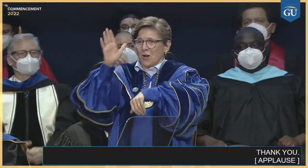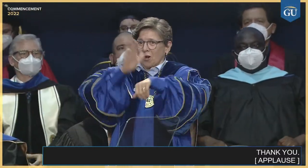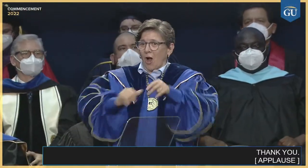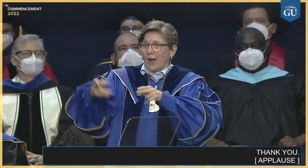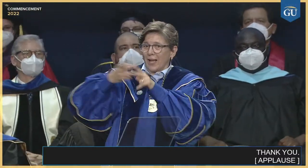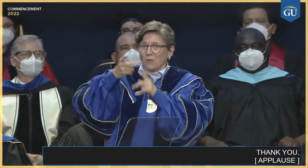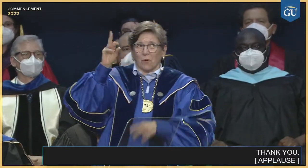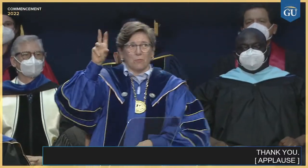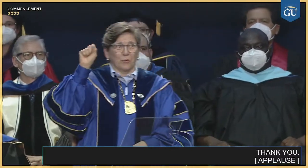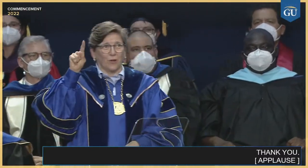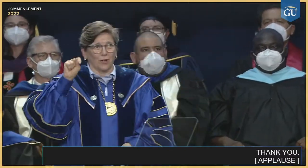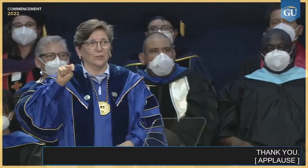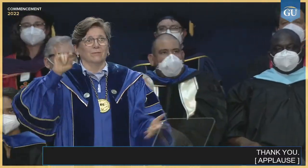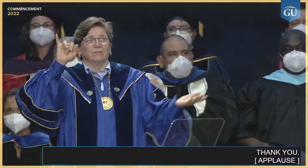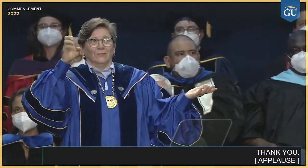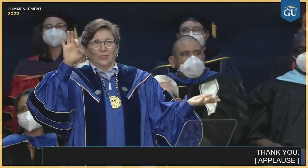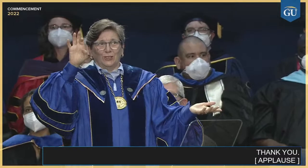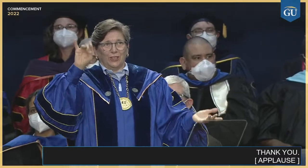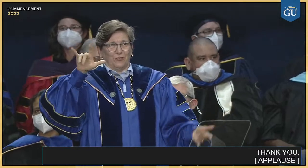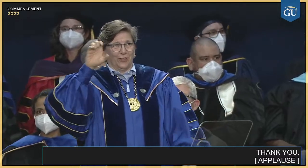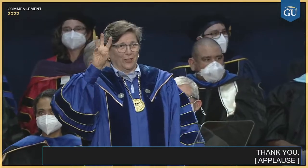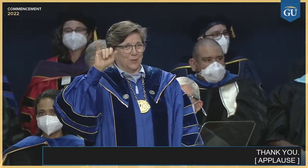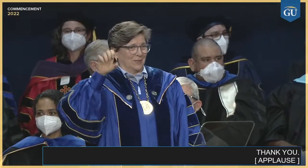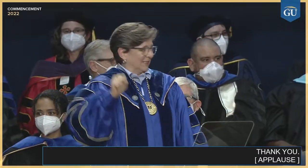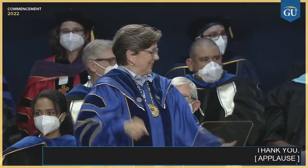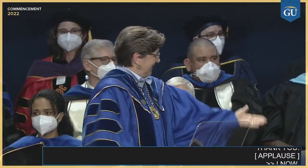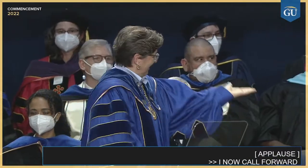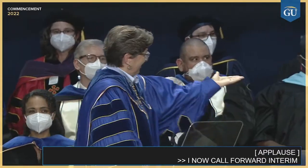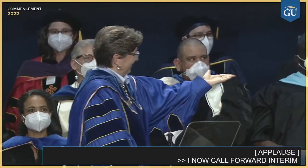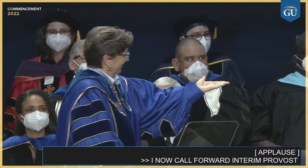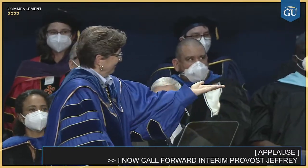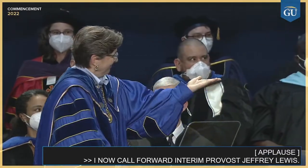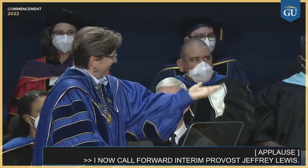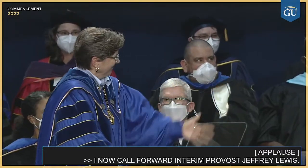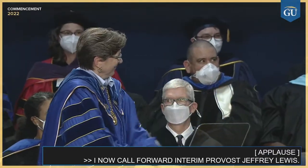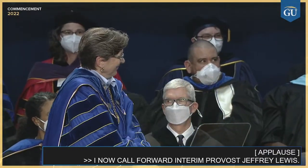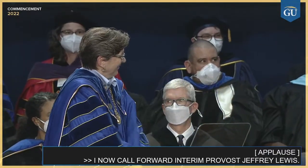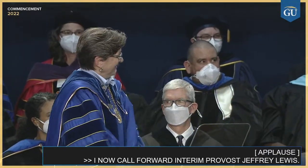I now call forward Interim Provost Jeffrey Lewis.